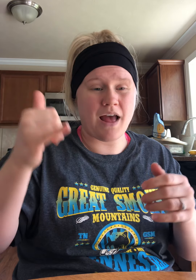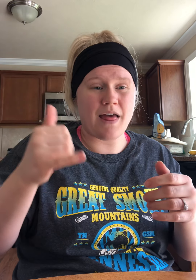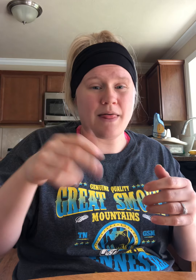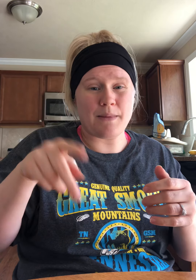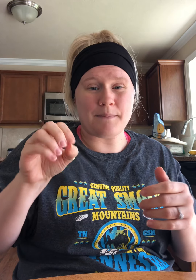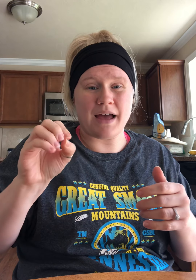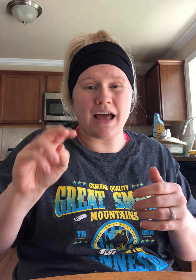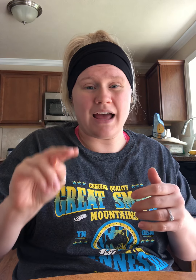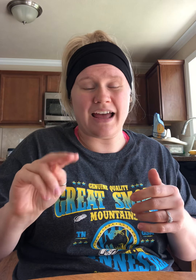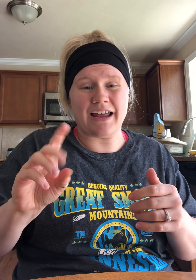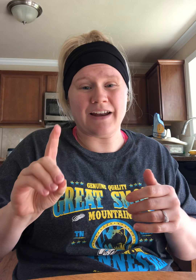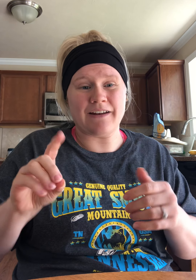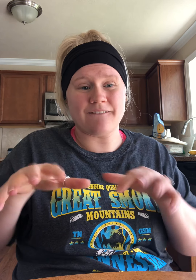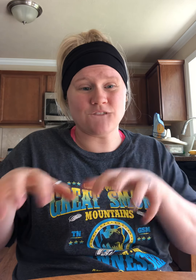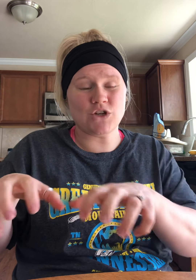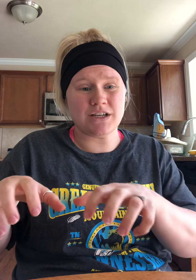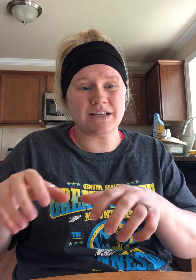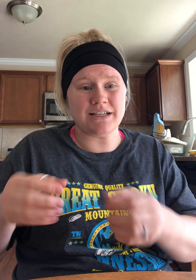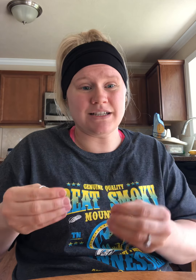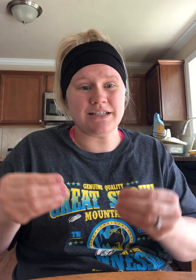I take 2 cups.